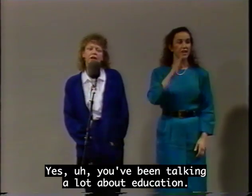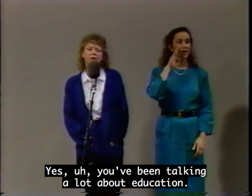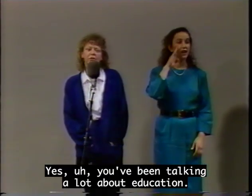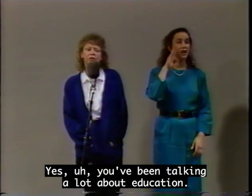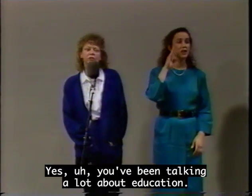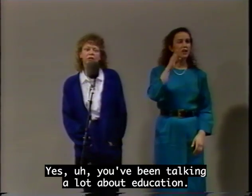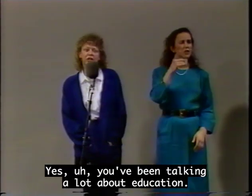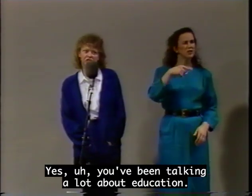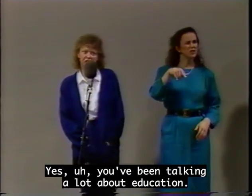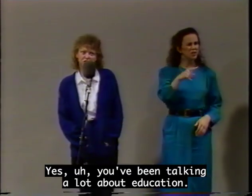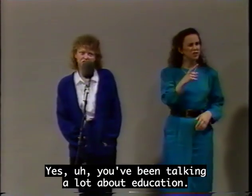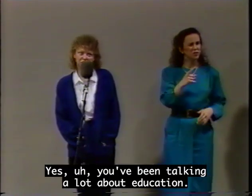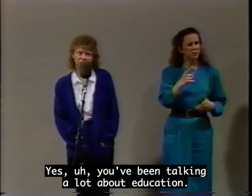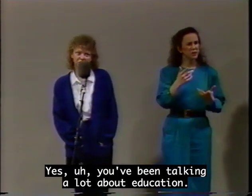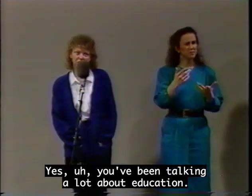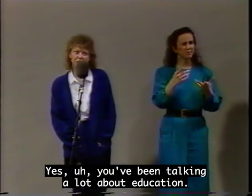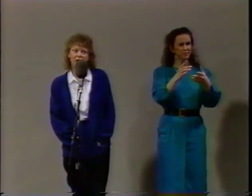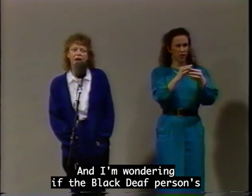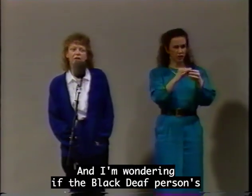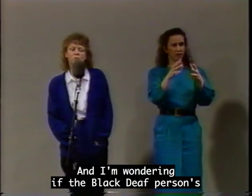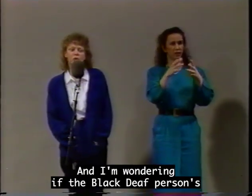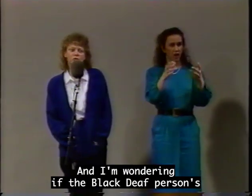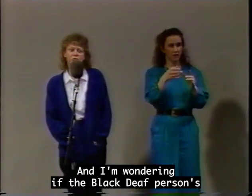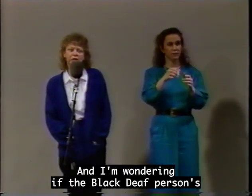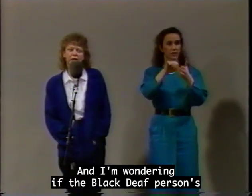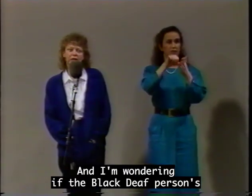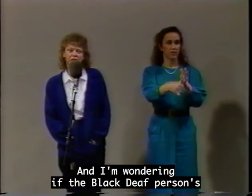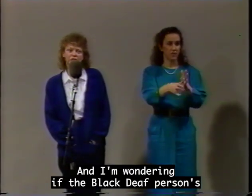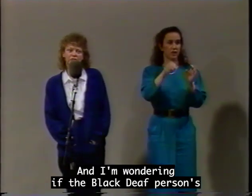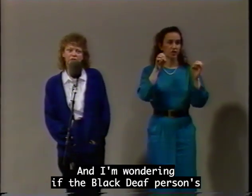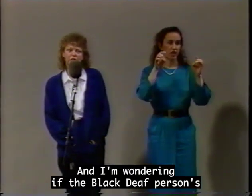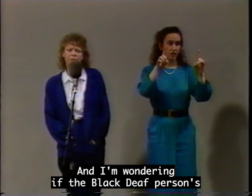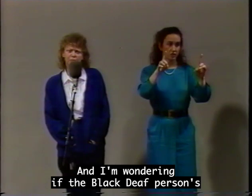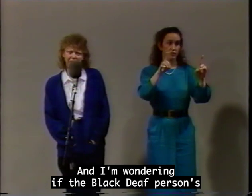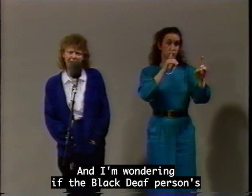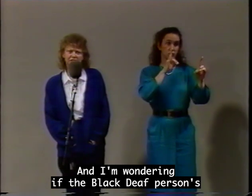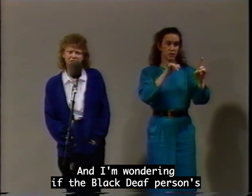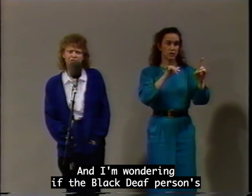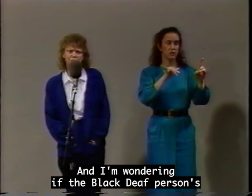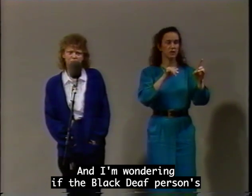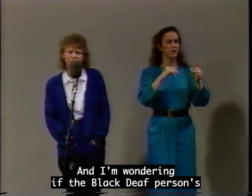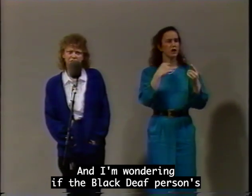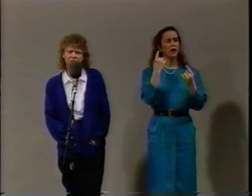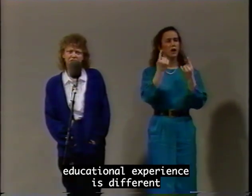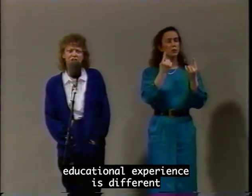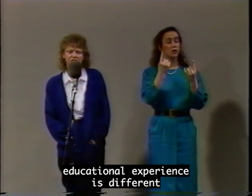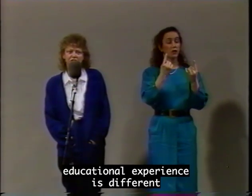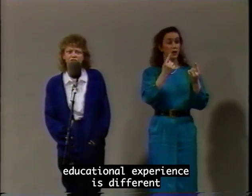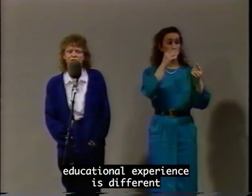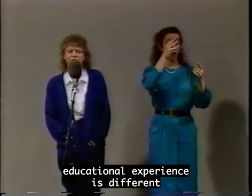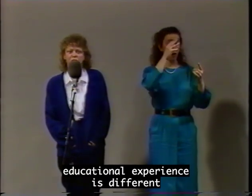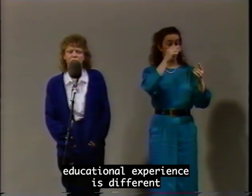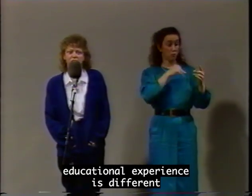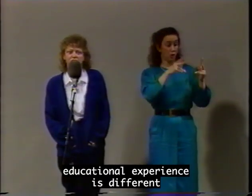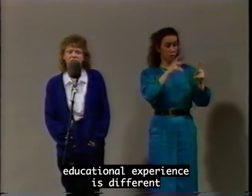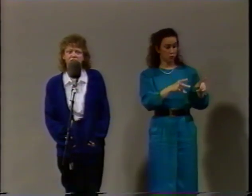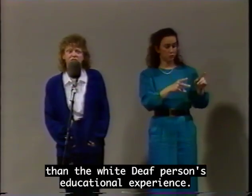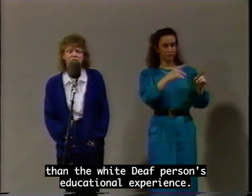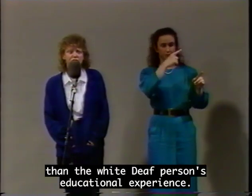lot about education, and I'm wondering if the black deaf person's educational experience is different